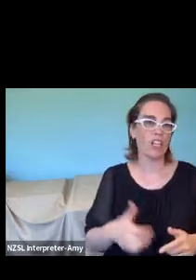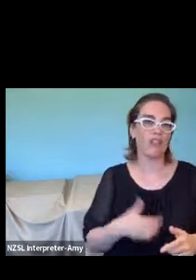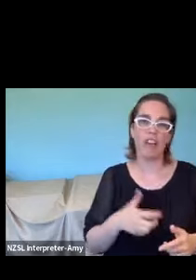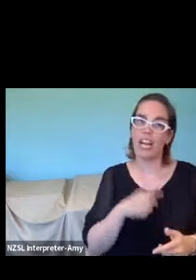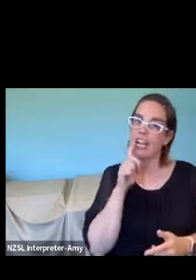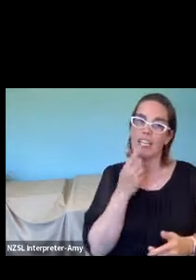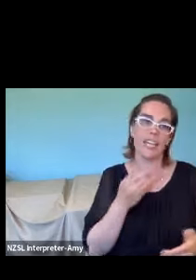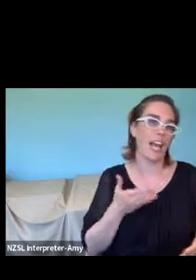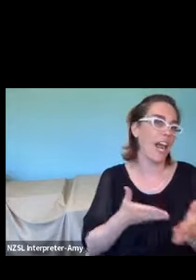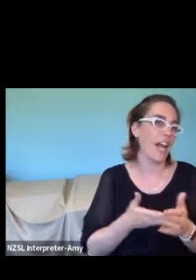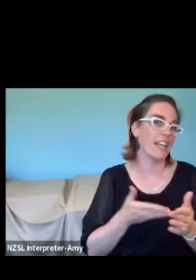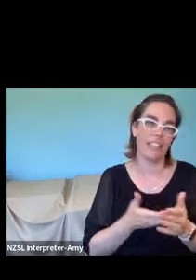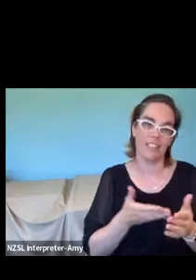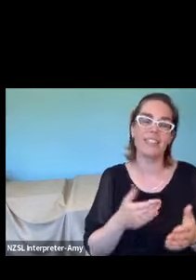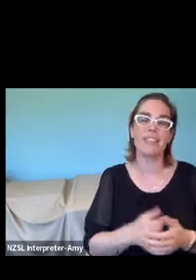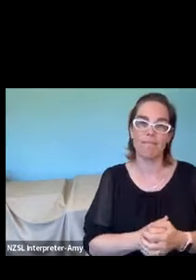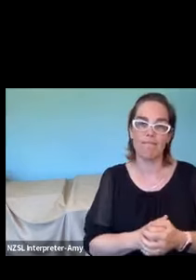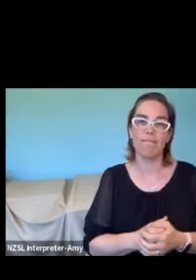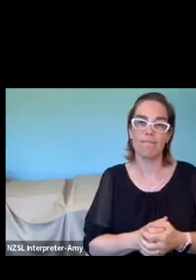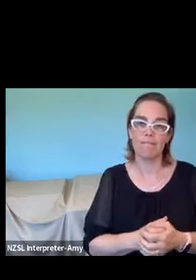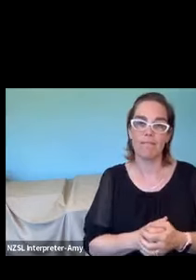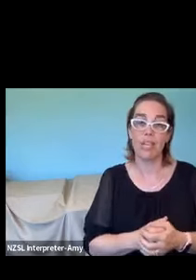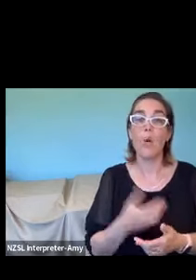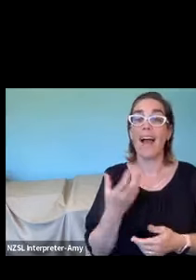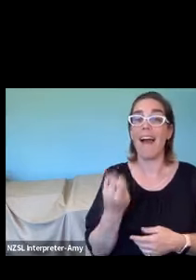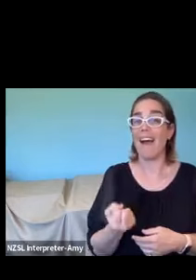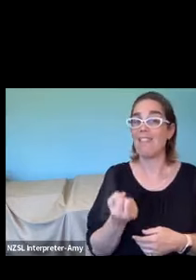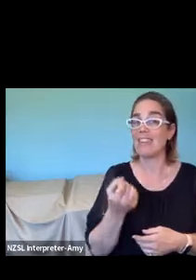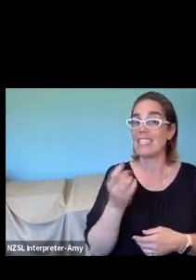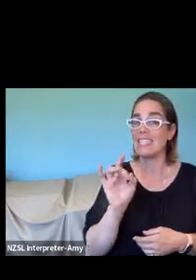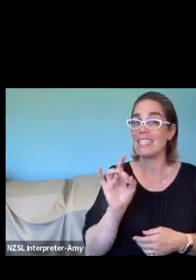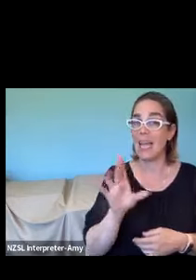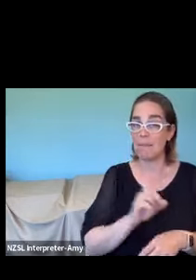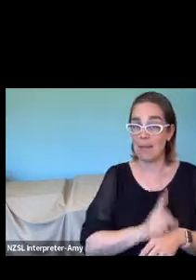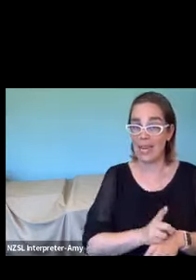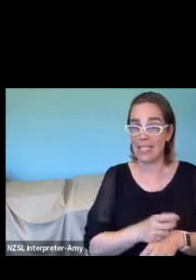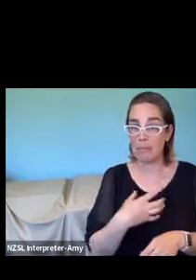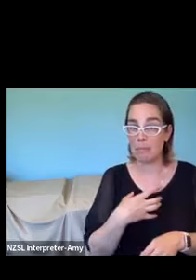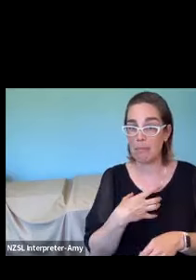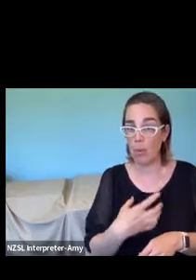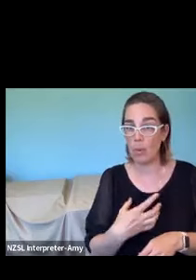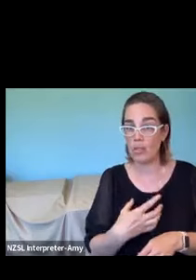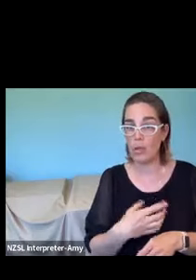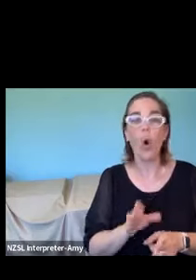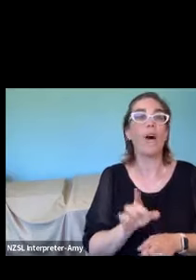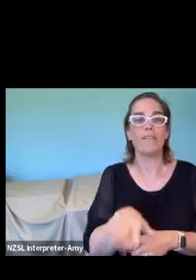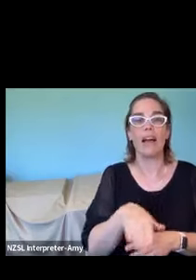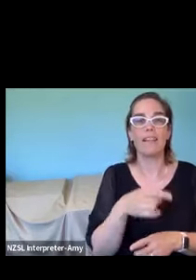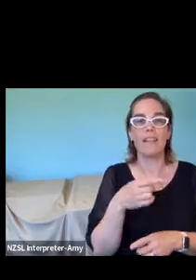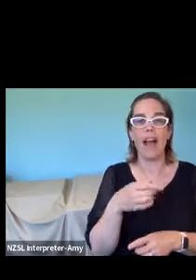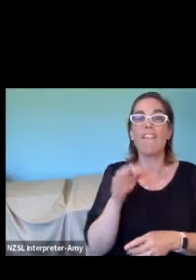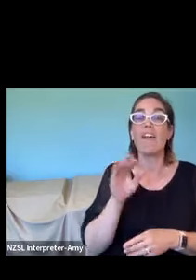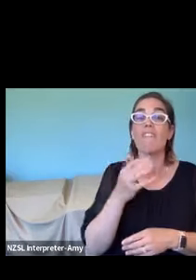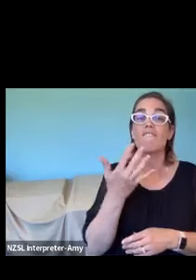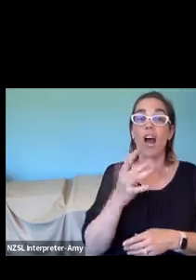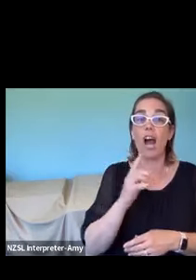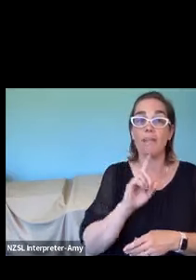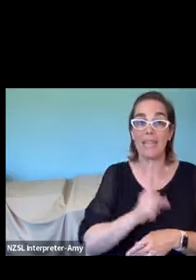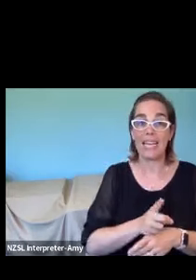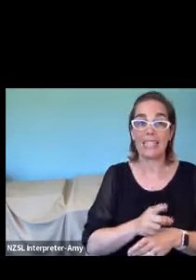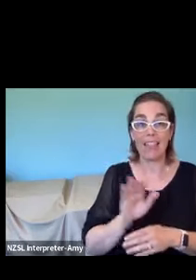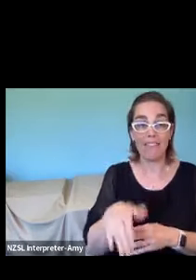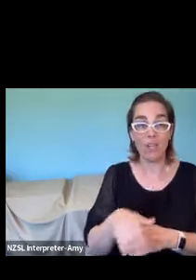So yes, that is 10 minutes. So I have given you 5 or 6 minutes for questions if you guys wanted to